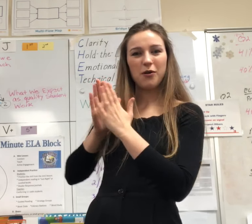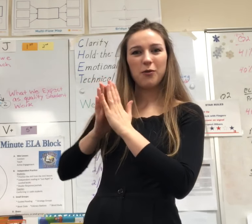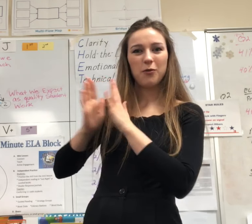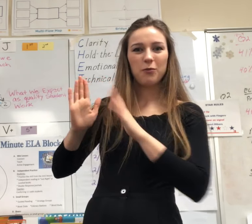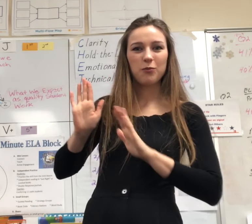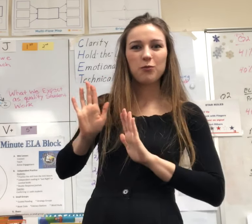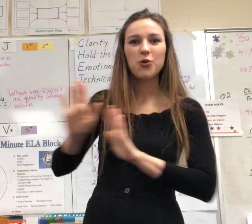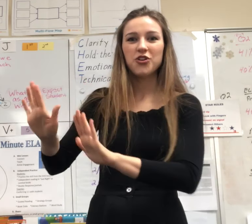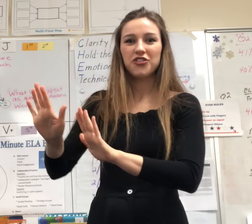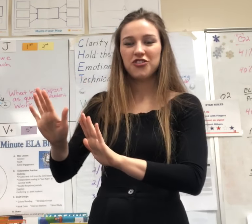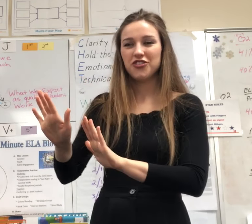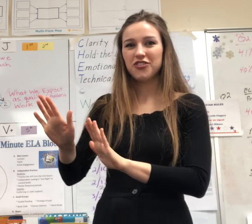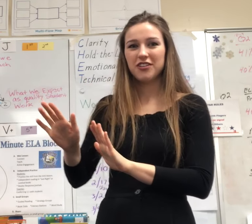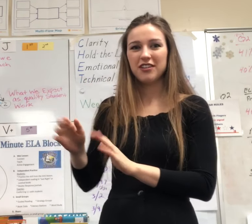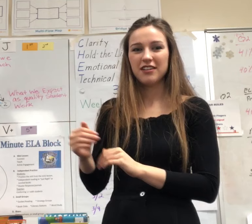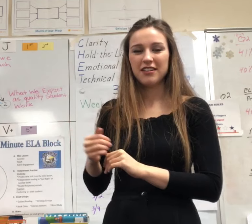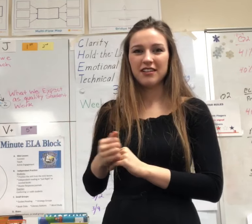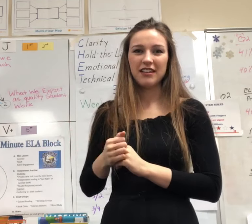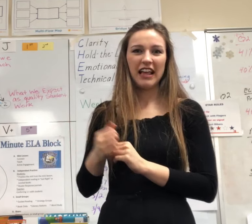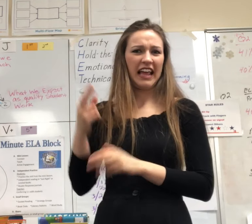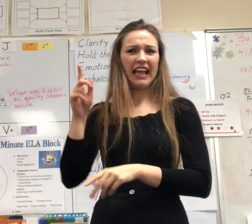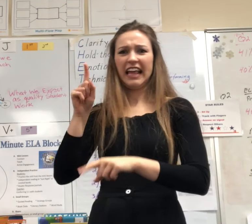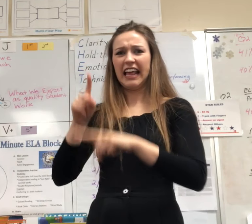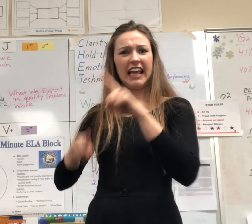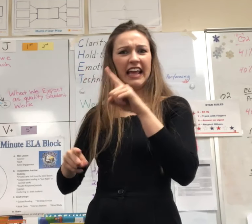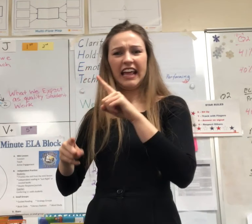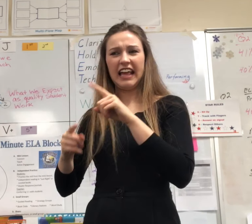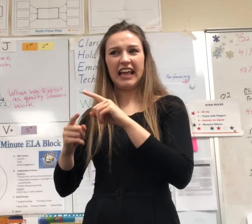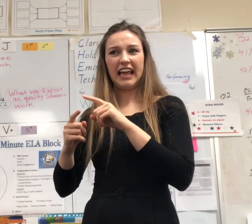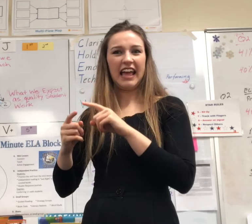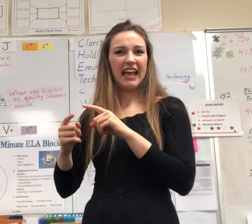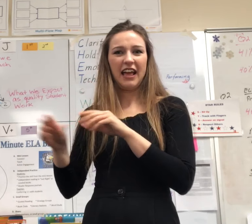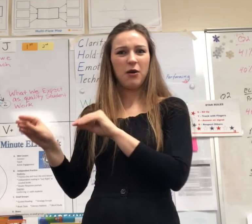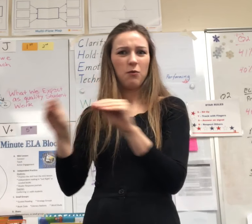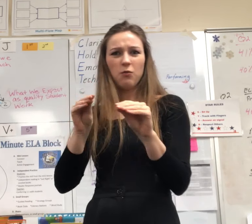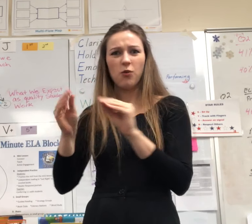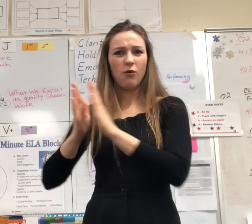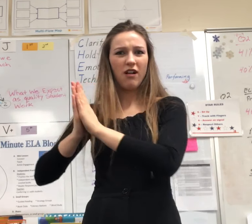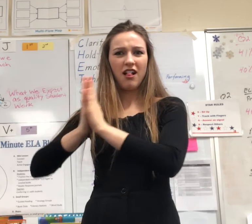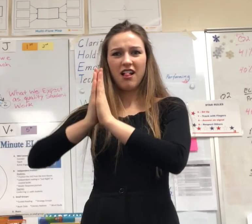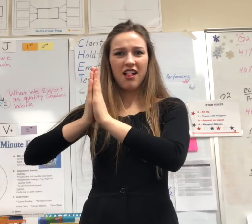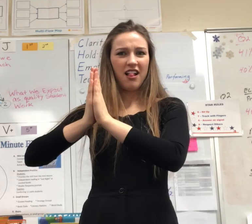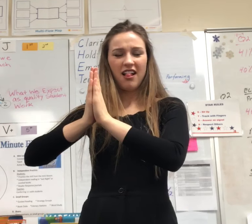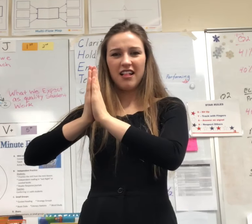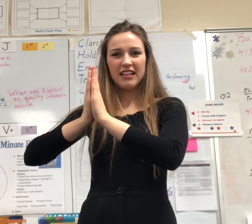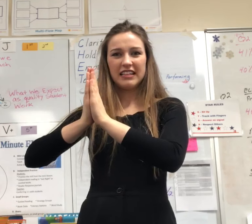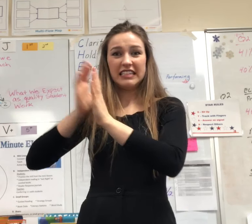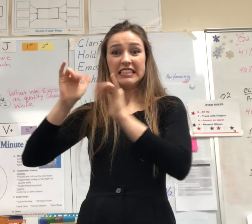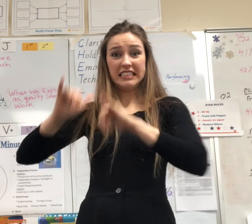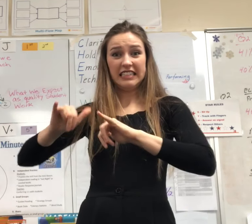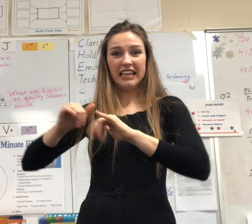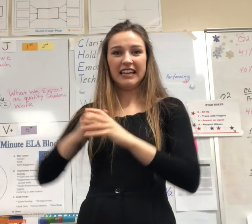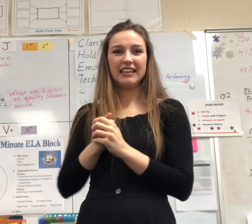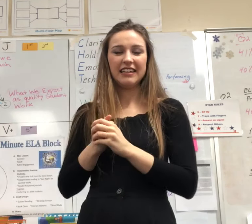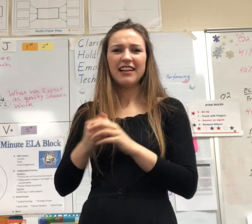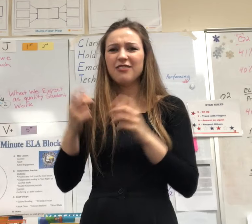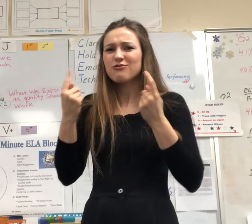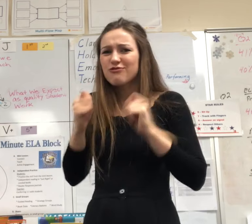and I can't move her arm back because the forces are equal. Okay, now push as hard as you can. As